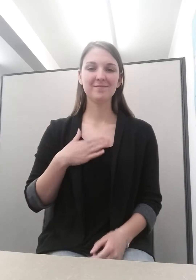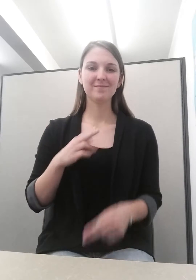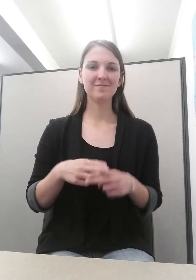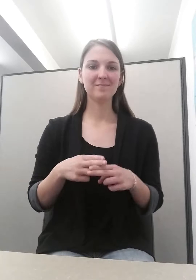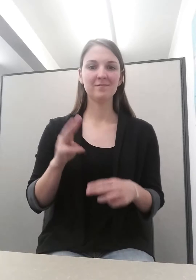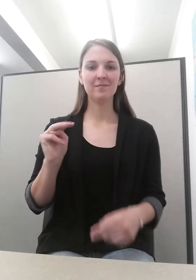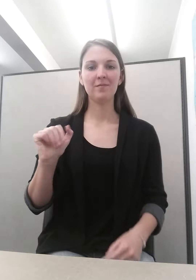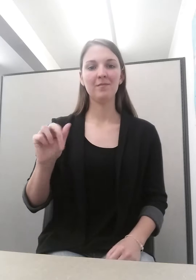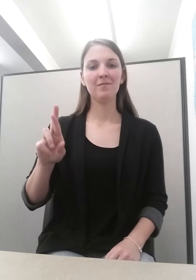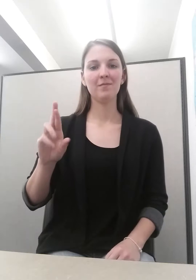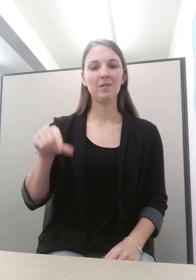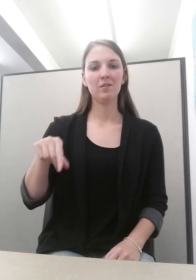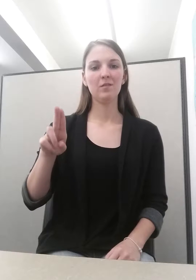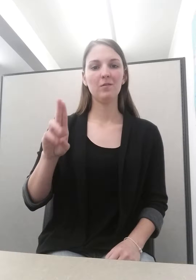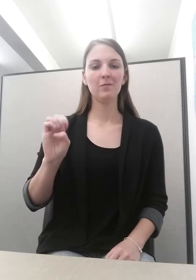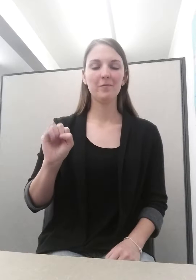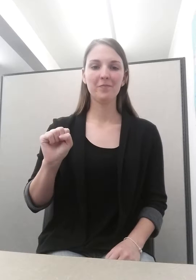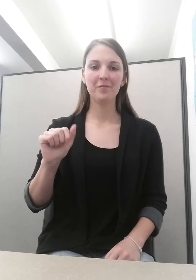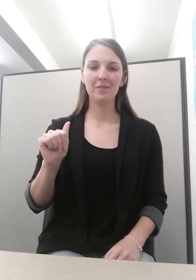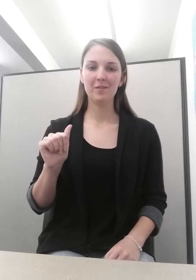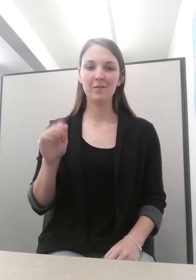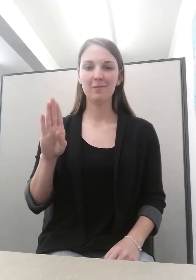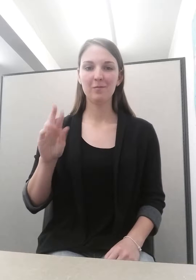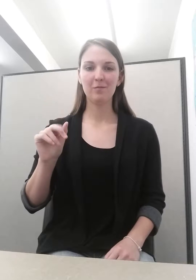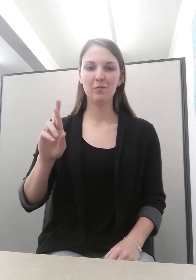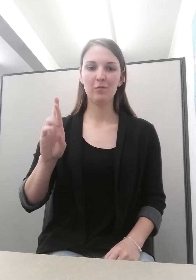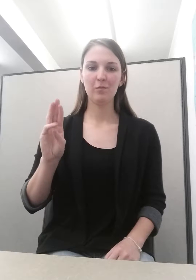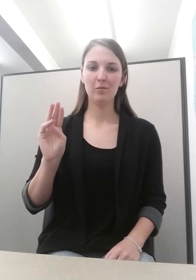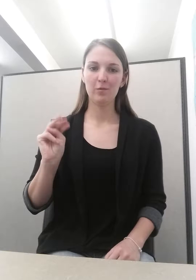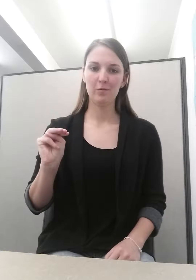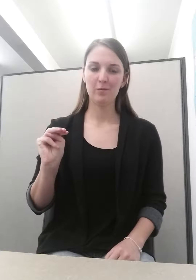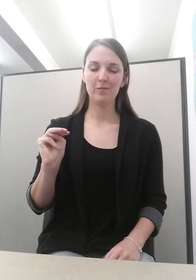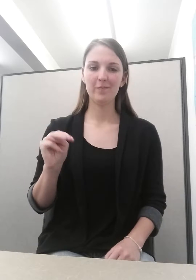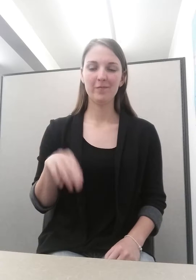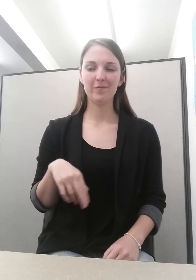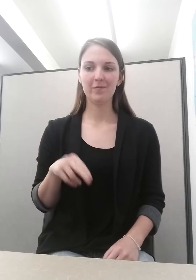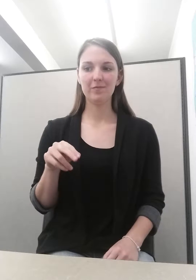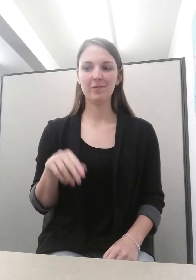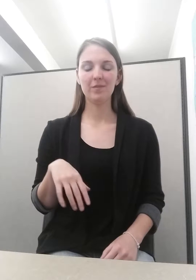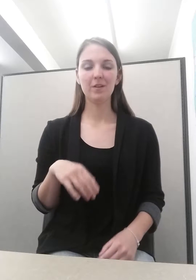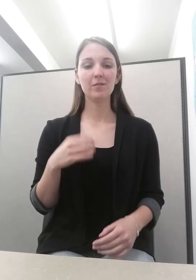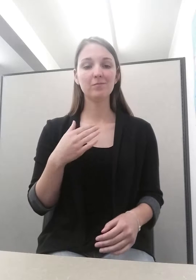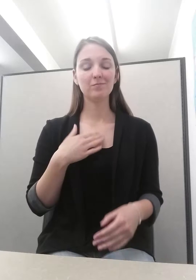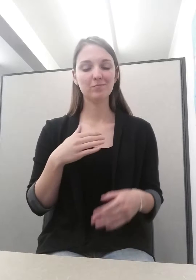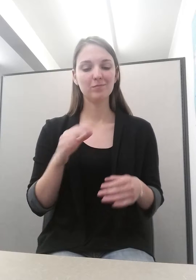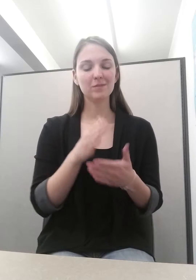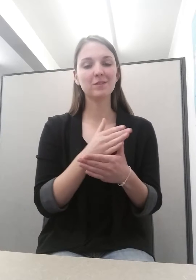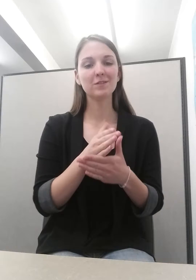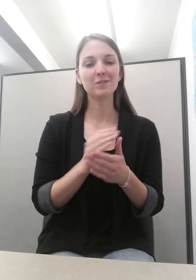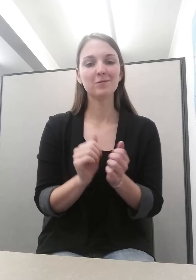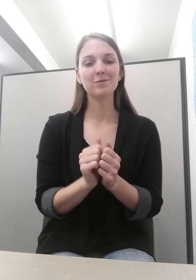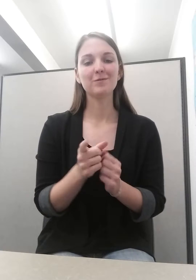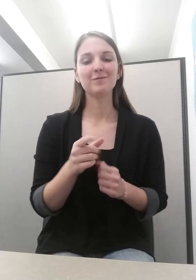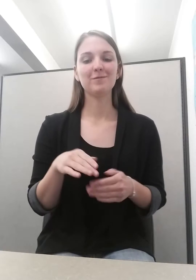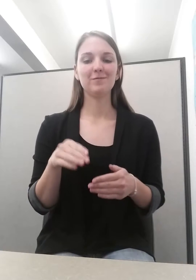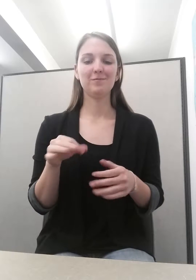My name is Marquessa Brown. I'm going to share with you some very simple instructions for putting a zipper in a